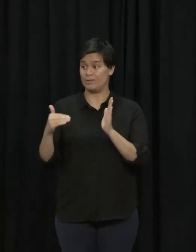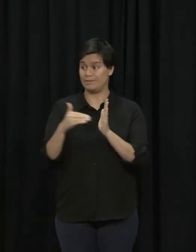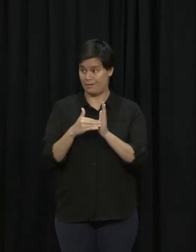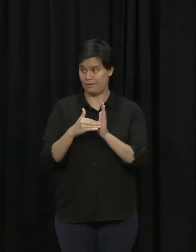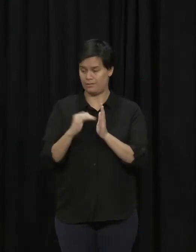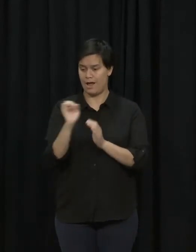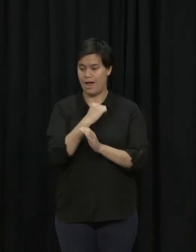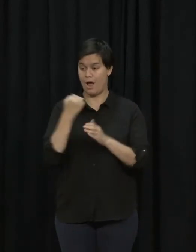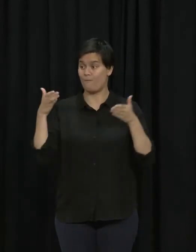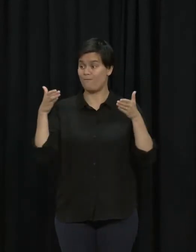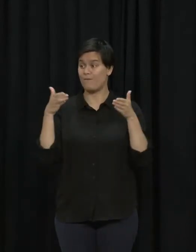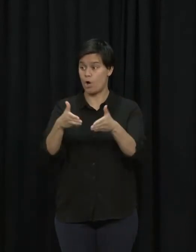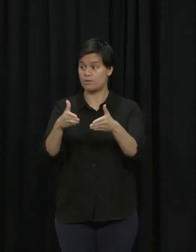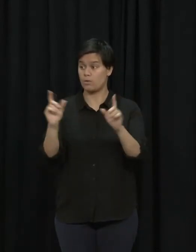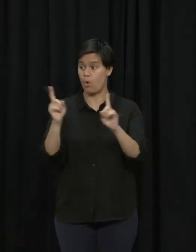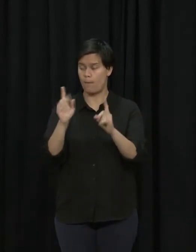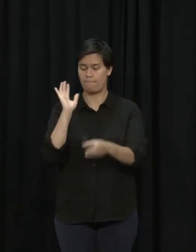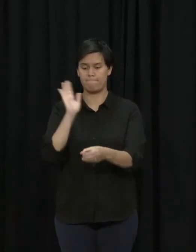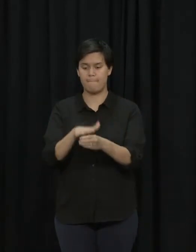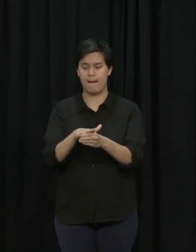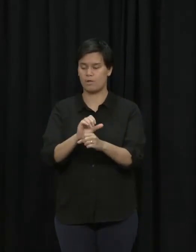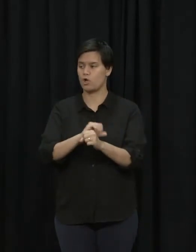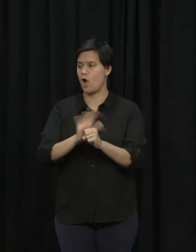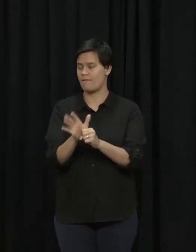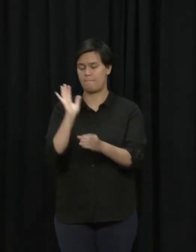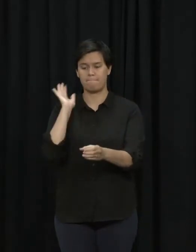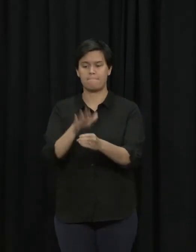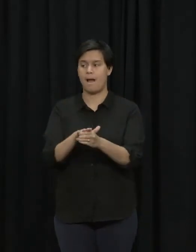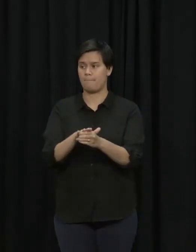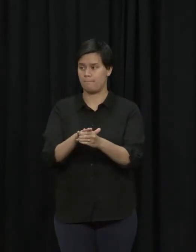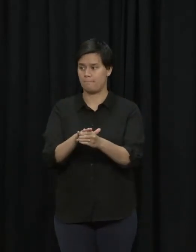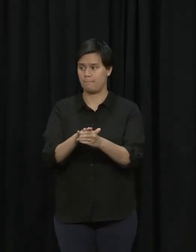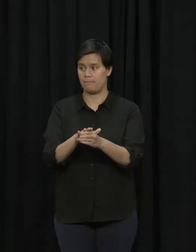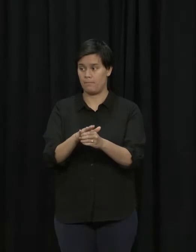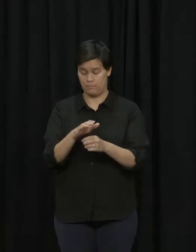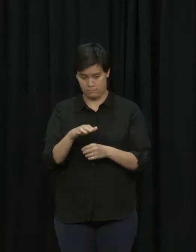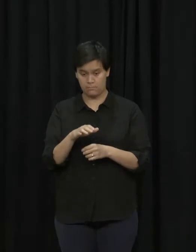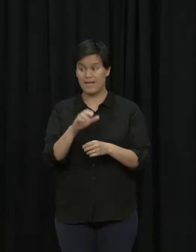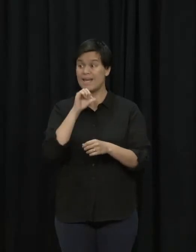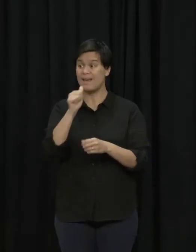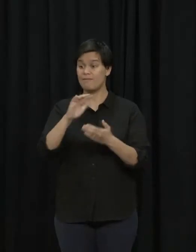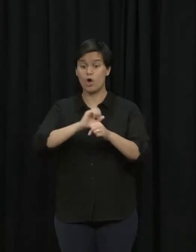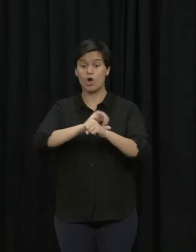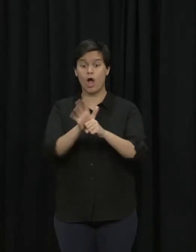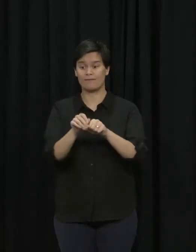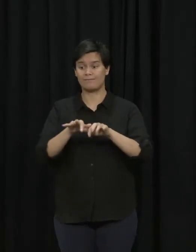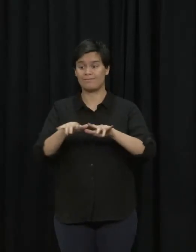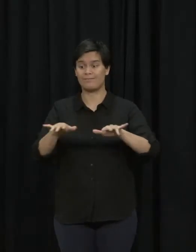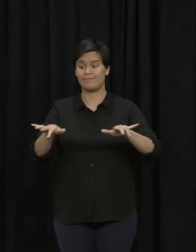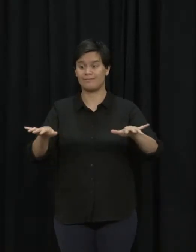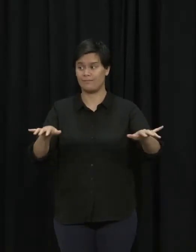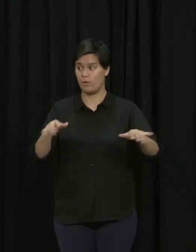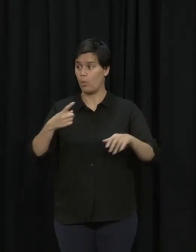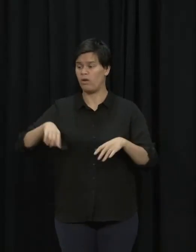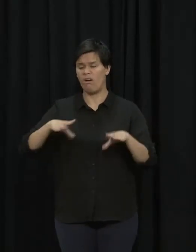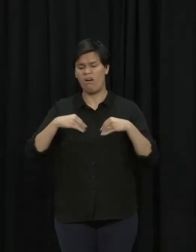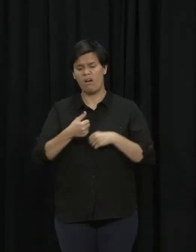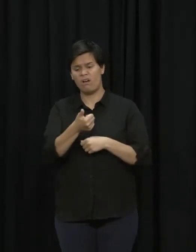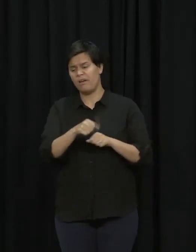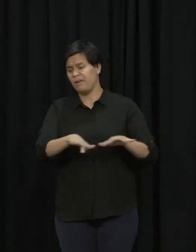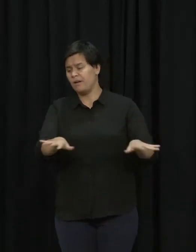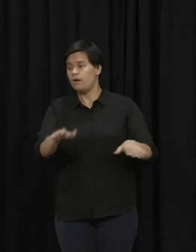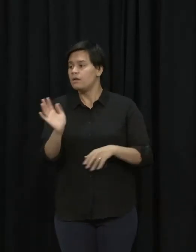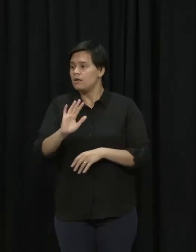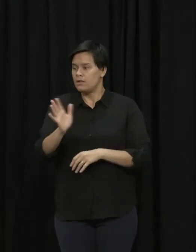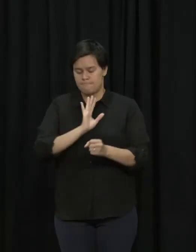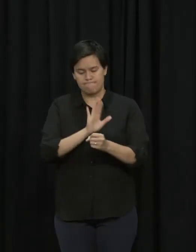strategy, and that is that we will not tolerate community transmission of the virus. Therefore, the important thing is not when people get vaccinated,